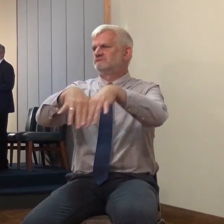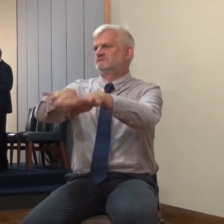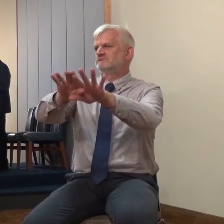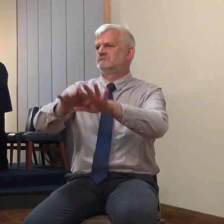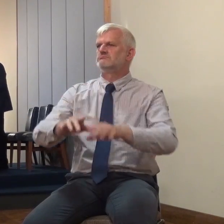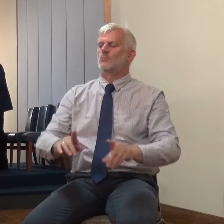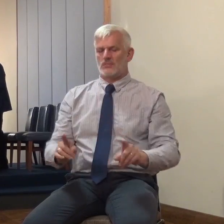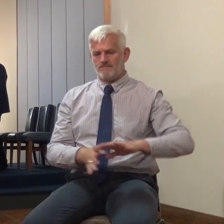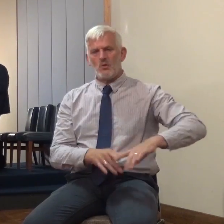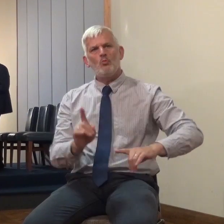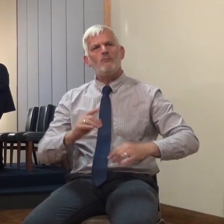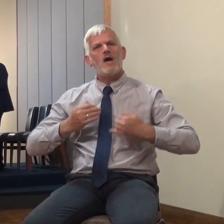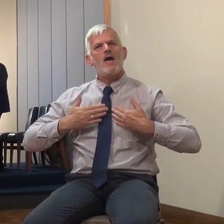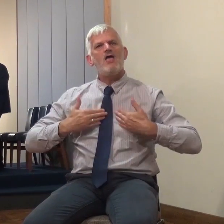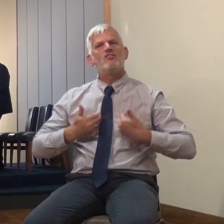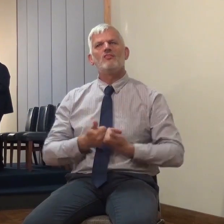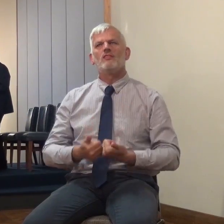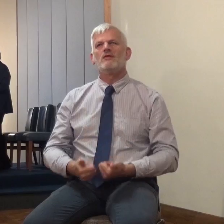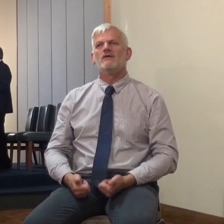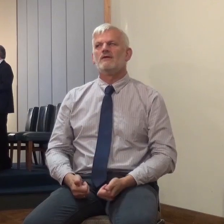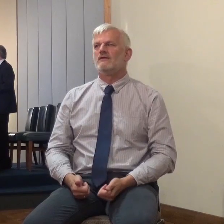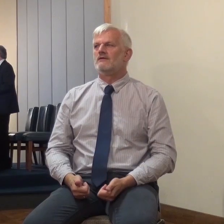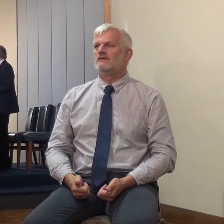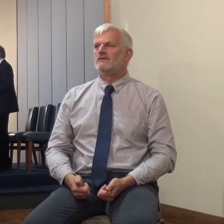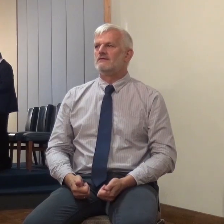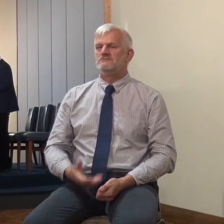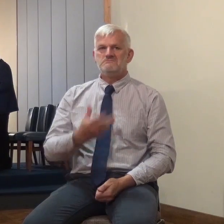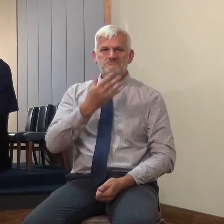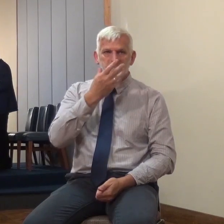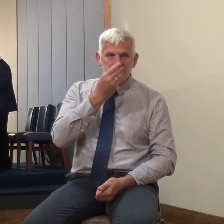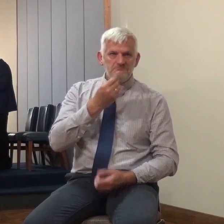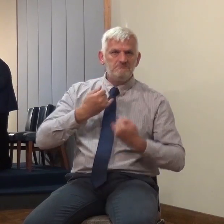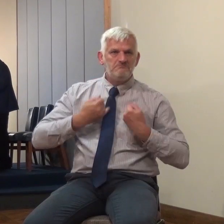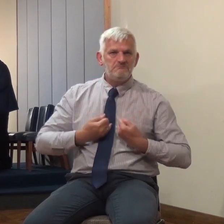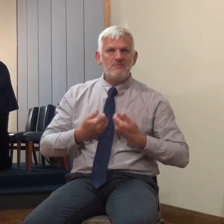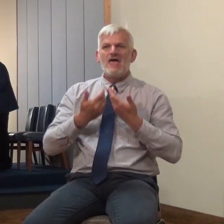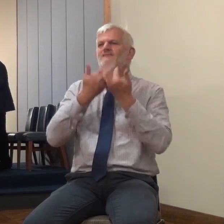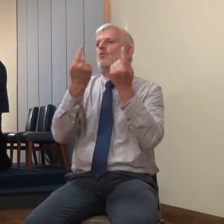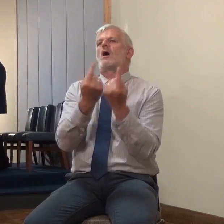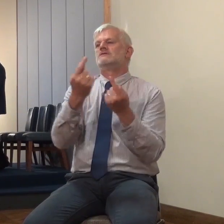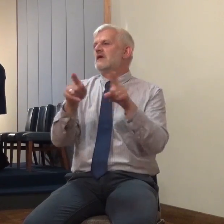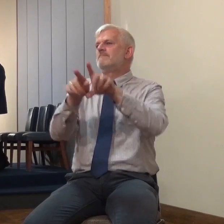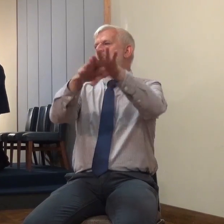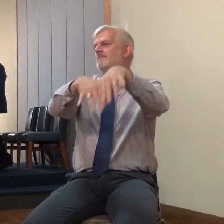health? Well, indeed, sicknesses come in equal measure to Christians and non-Christians